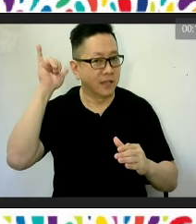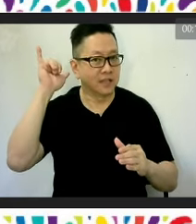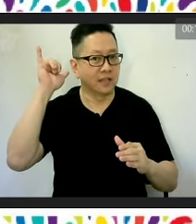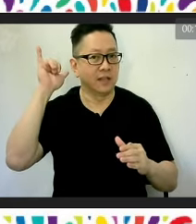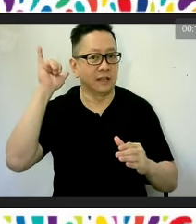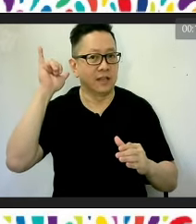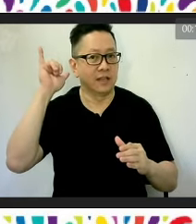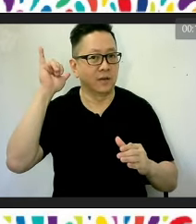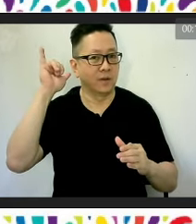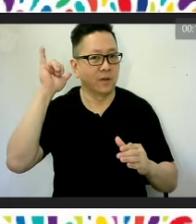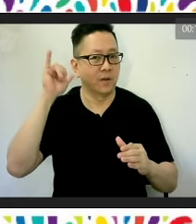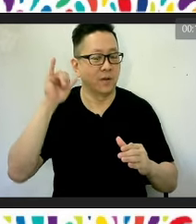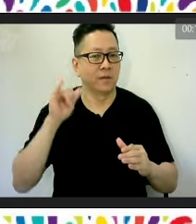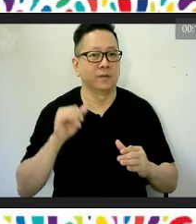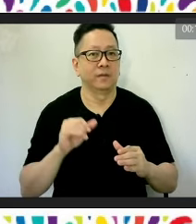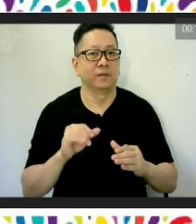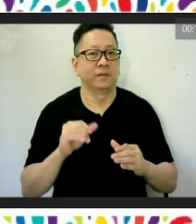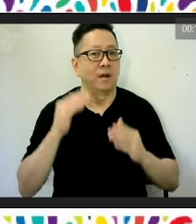yesterday.